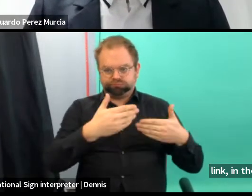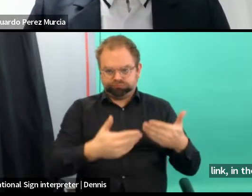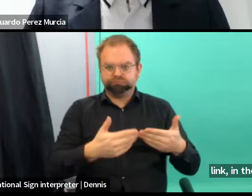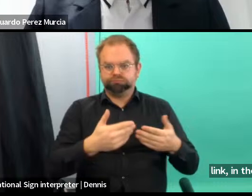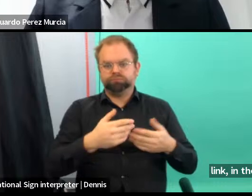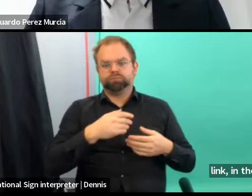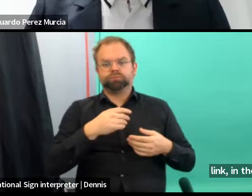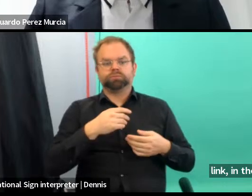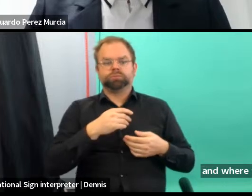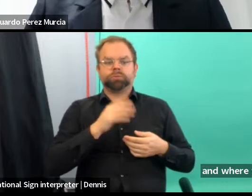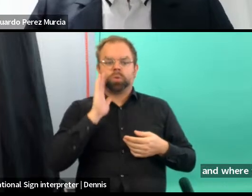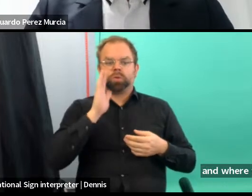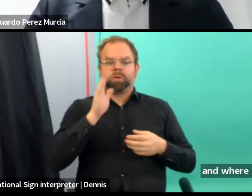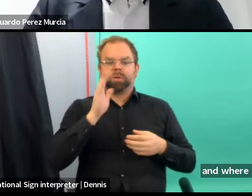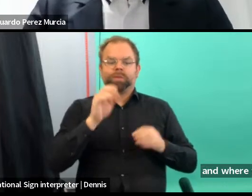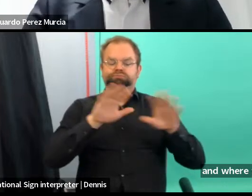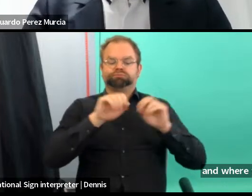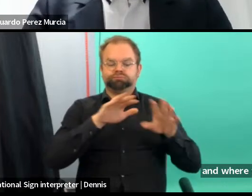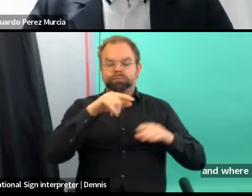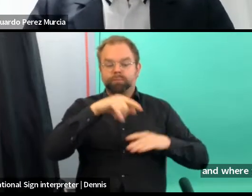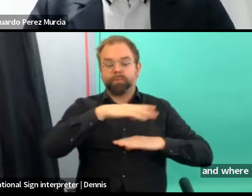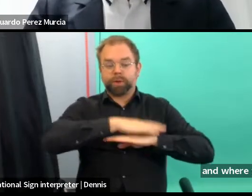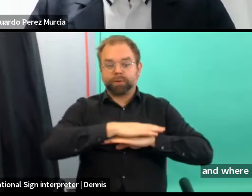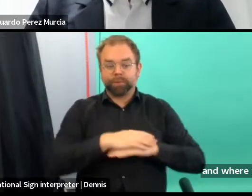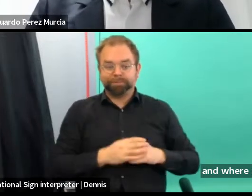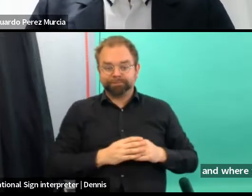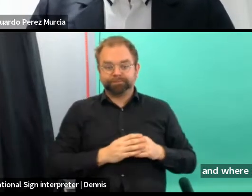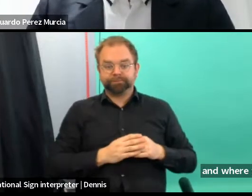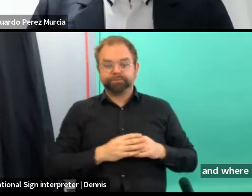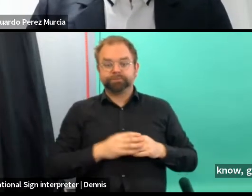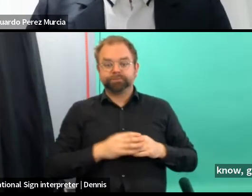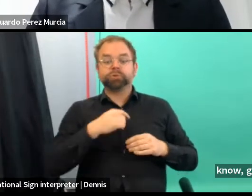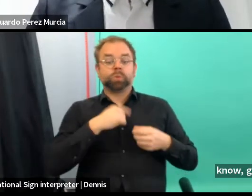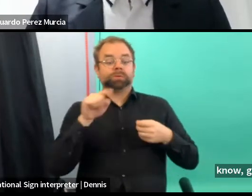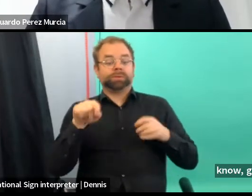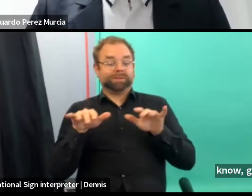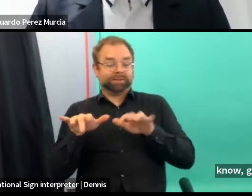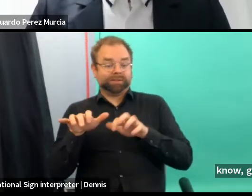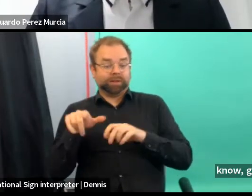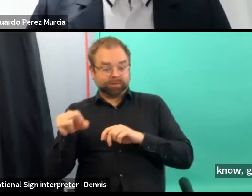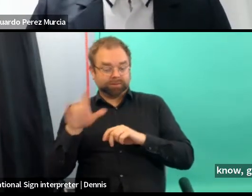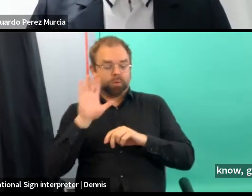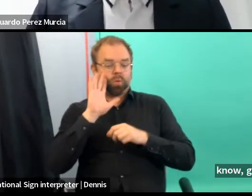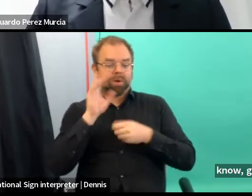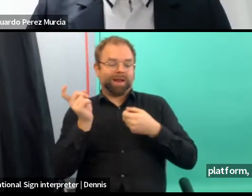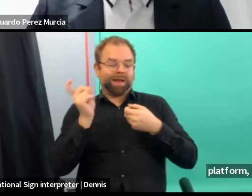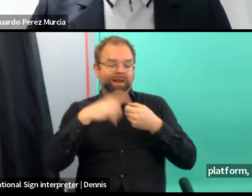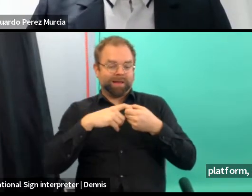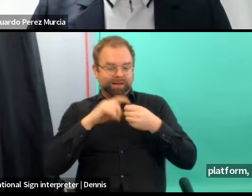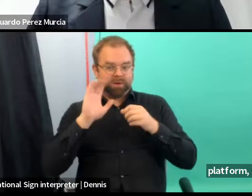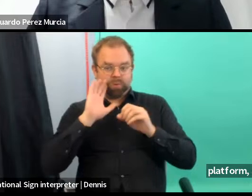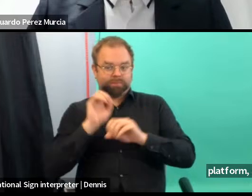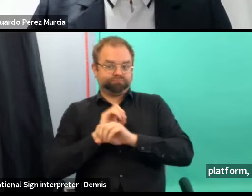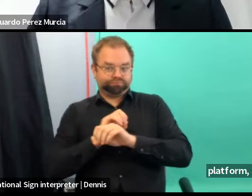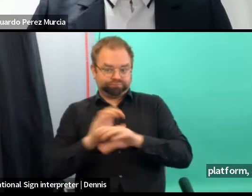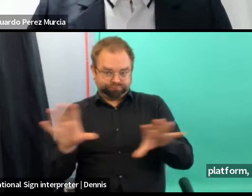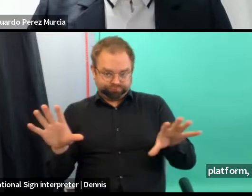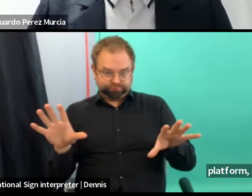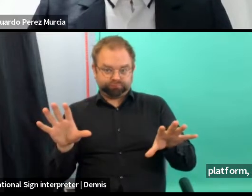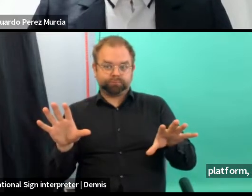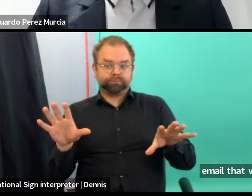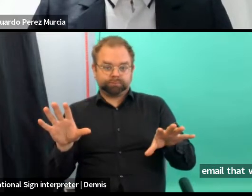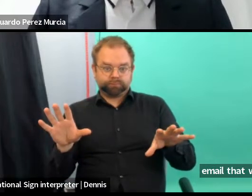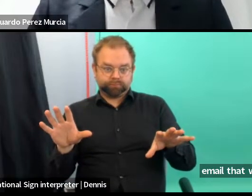gain access to that platform, and also in the post email that we are going to share following this